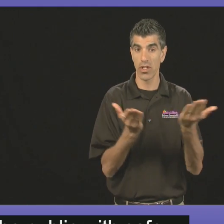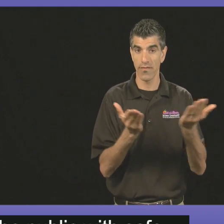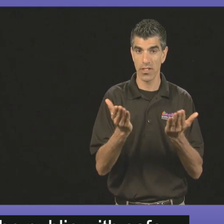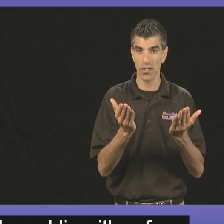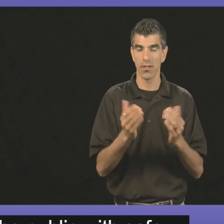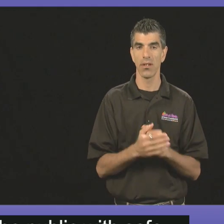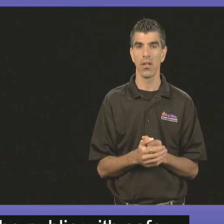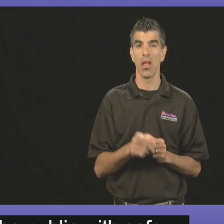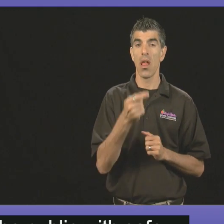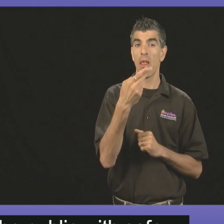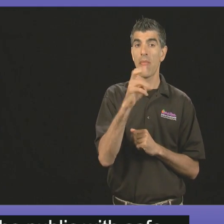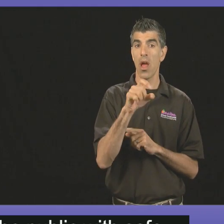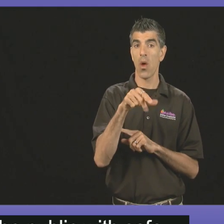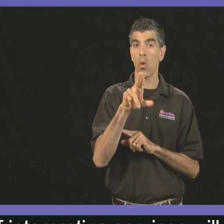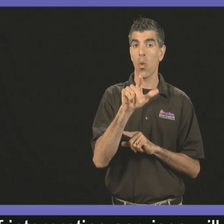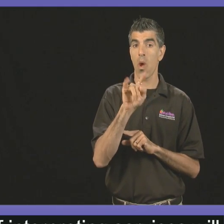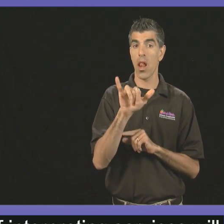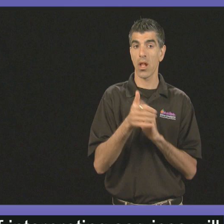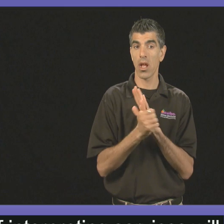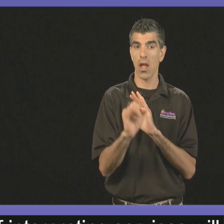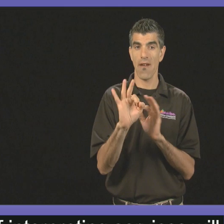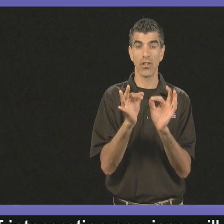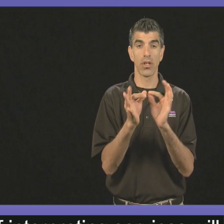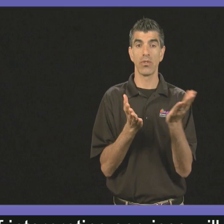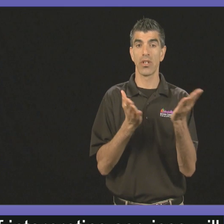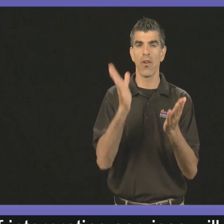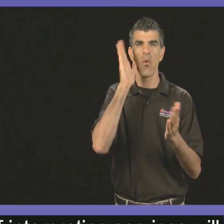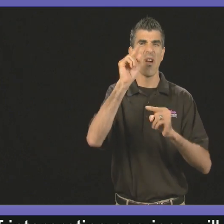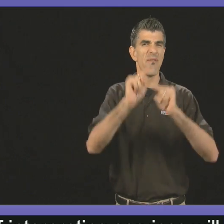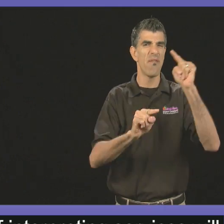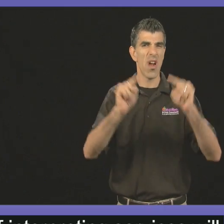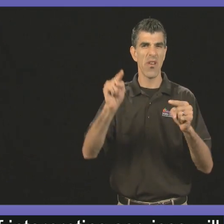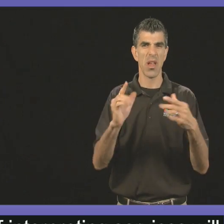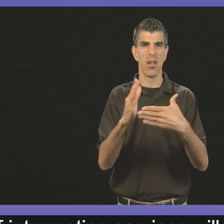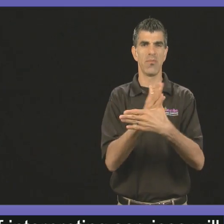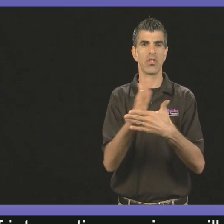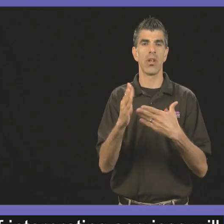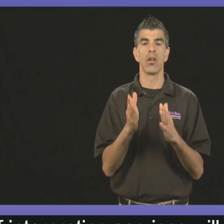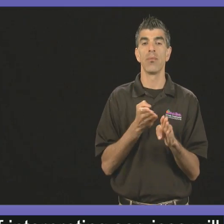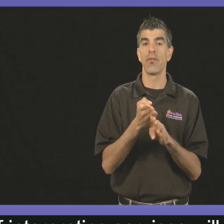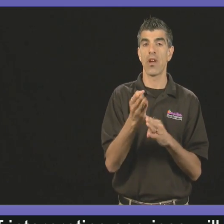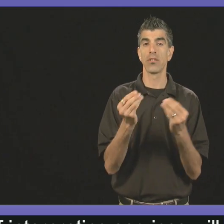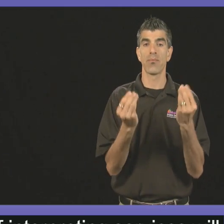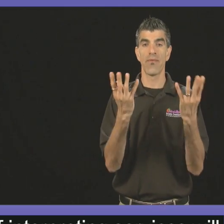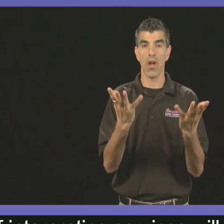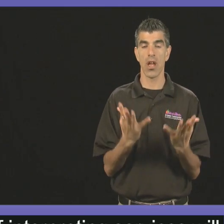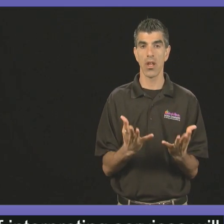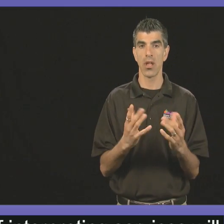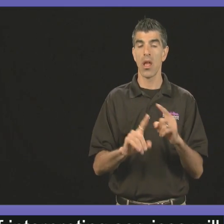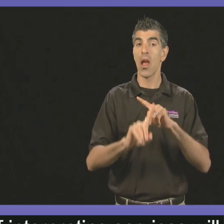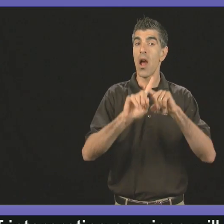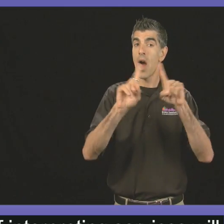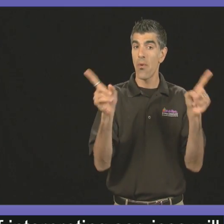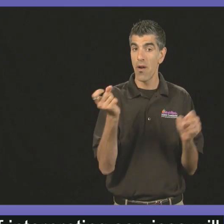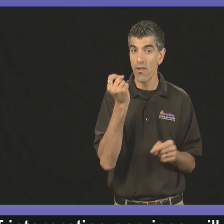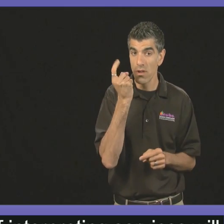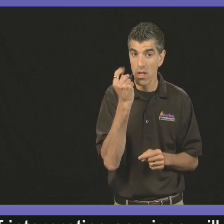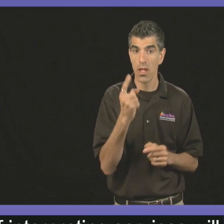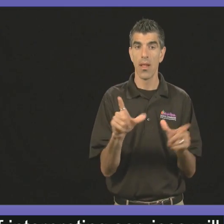accurate interpreting services. The quality of interpreting services will vary between professional